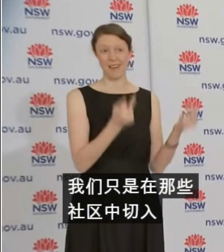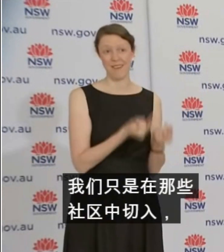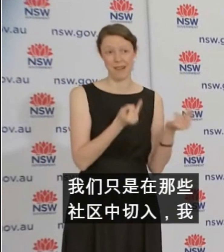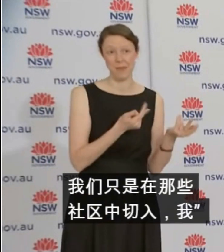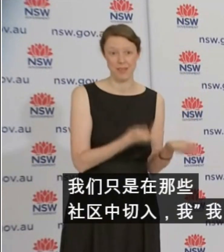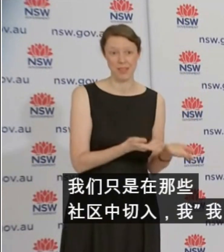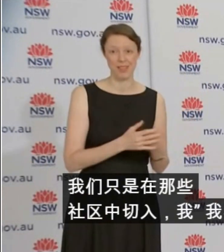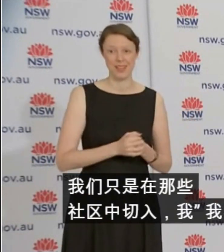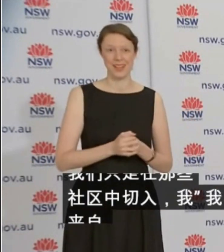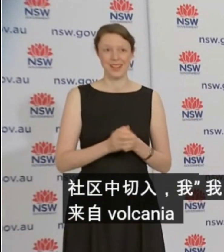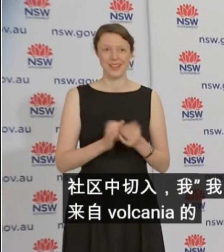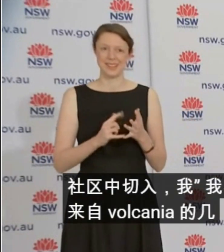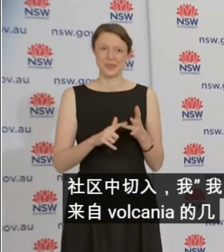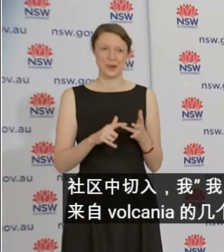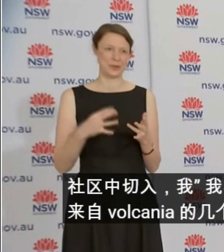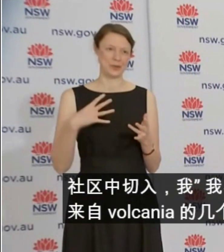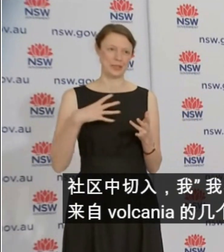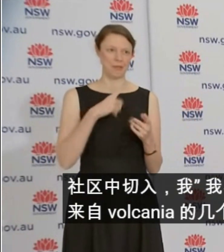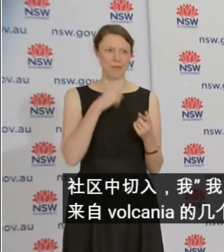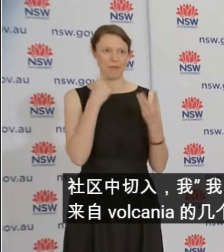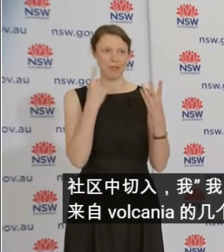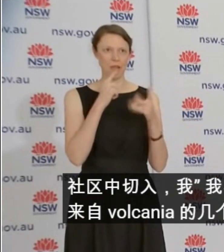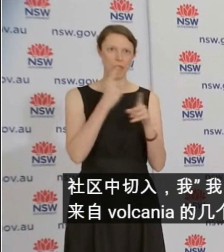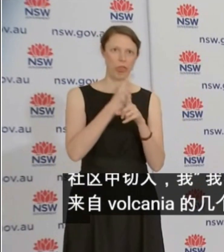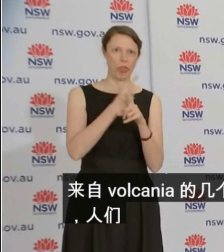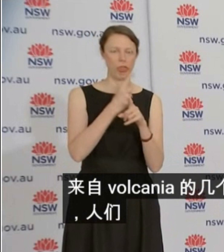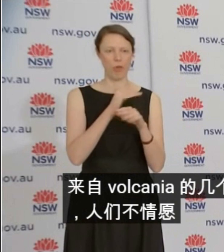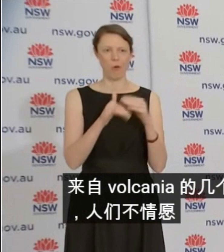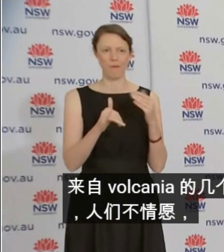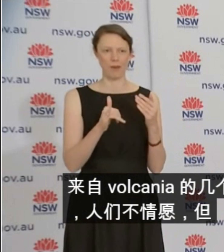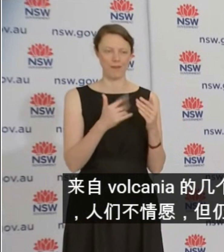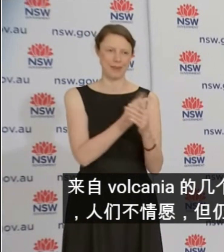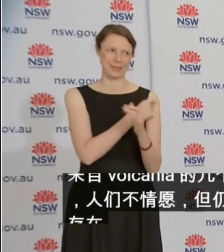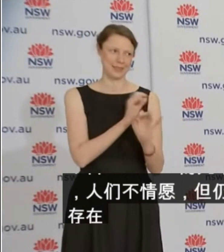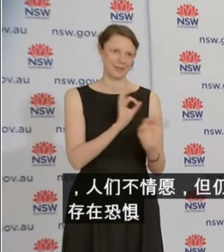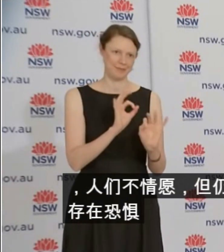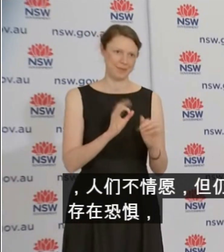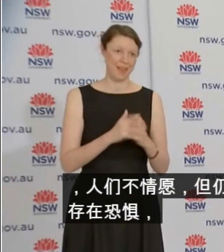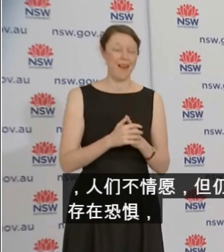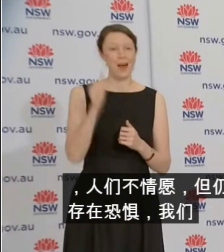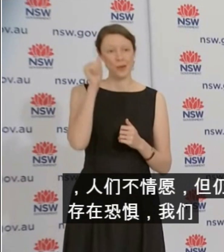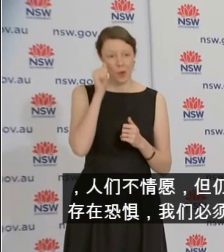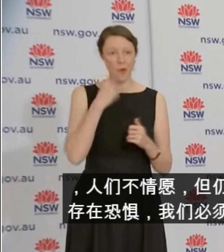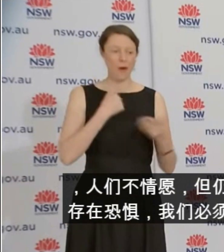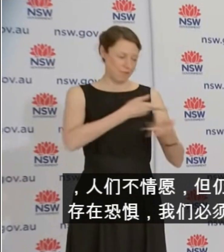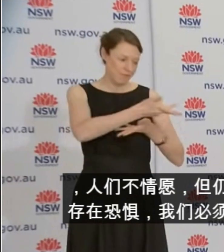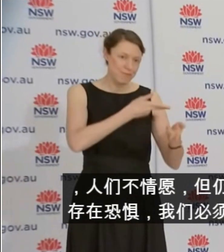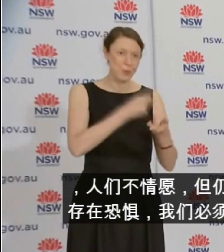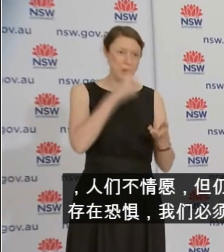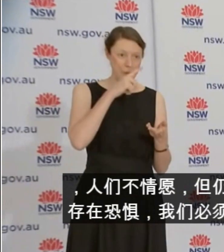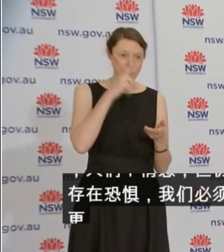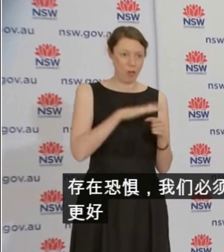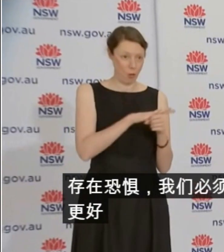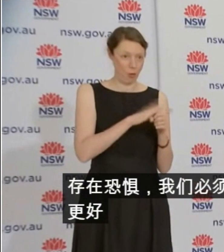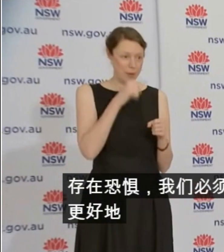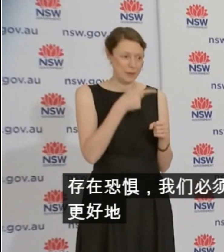communities, I've spoken to a couple of people from Wilcannia who have told me that there is a reluctance, there's still a fear, and we've got to use locals